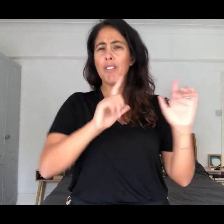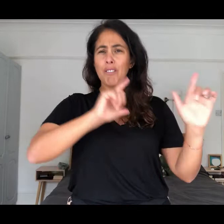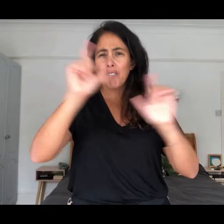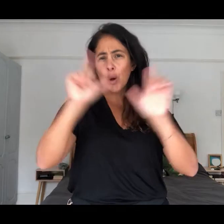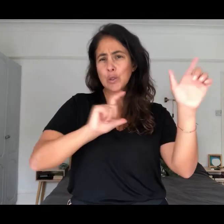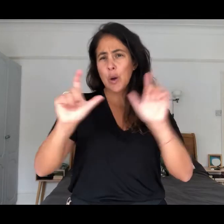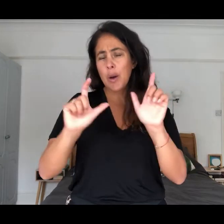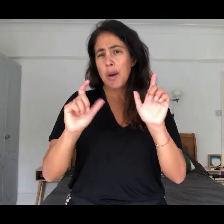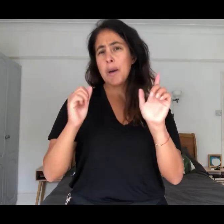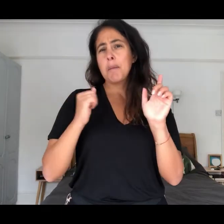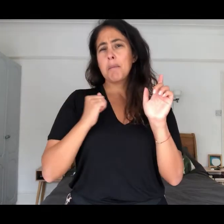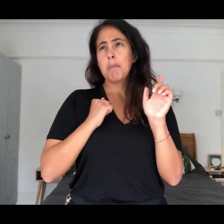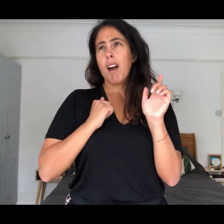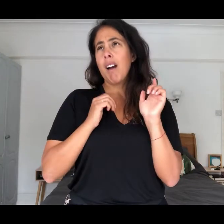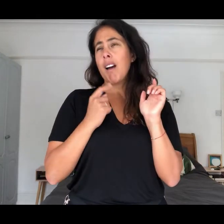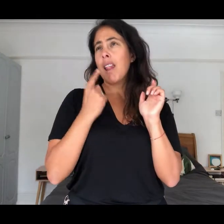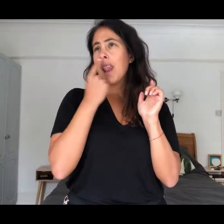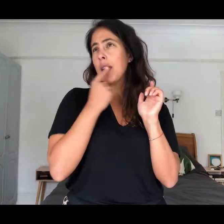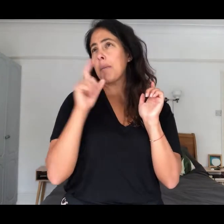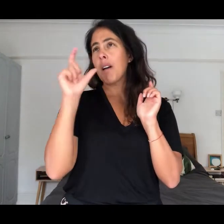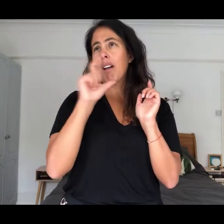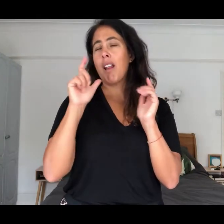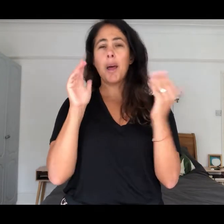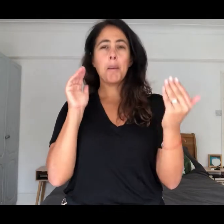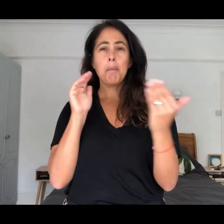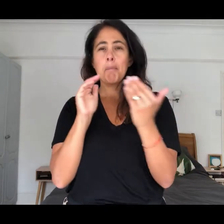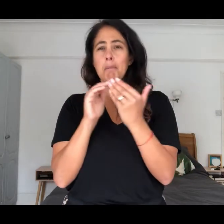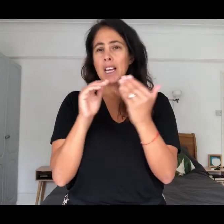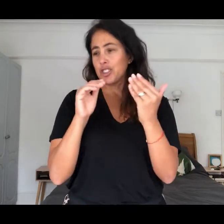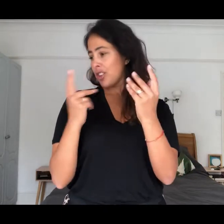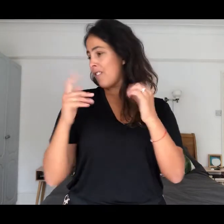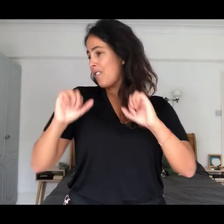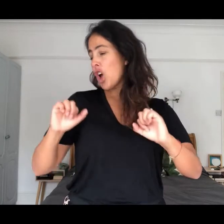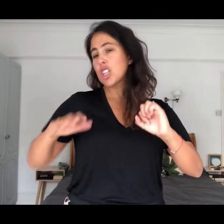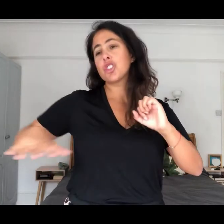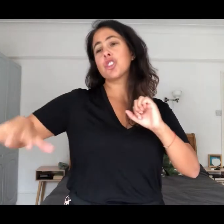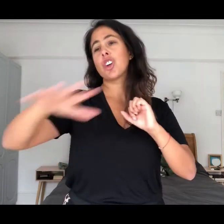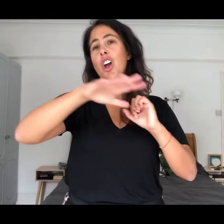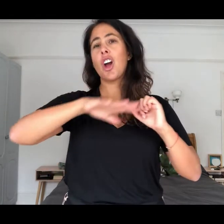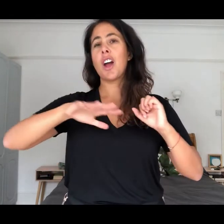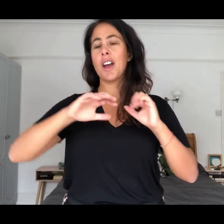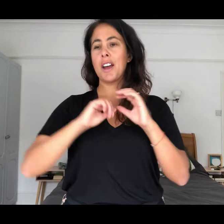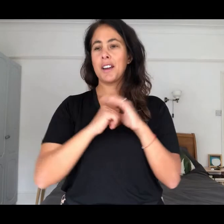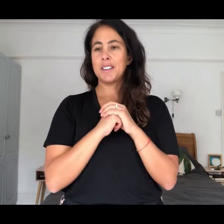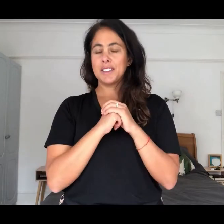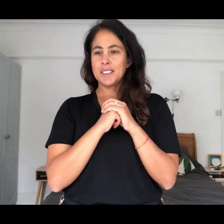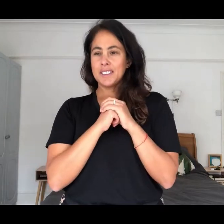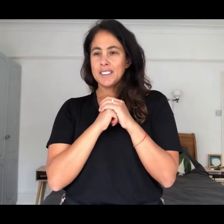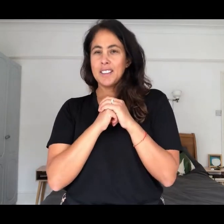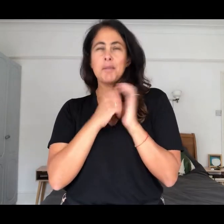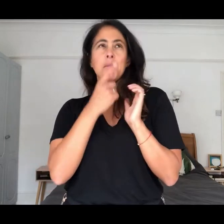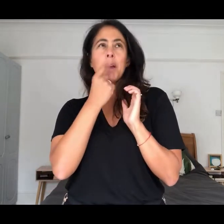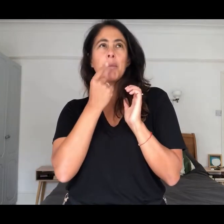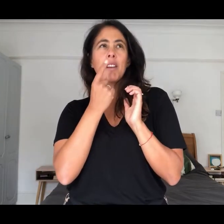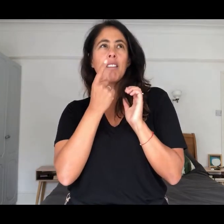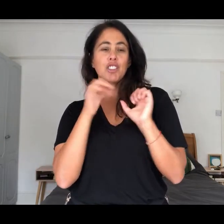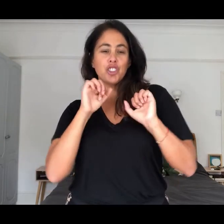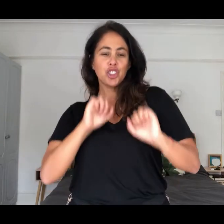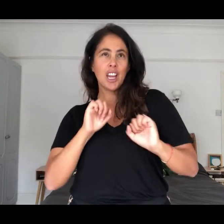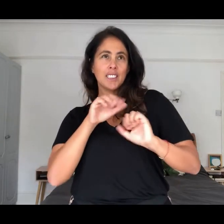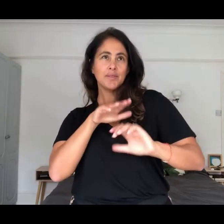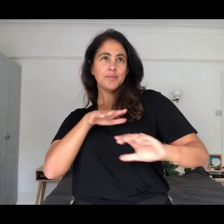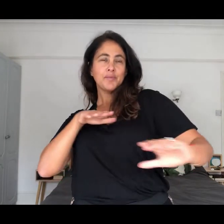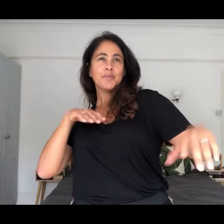lip colour matched with soft furnishing accents. Maybe a chaise longue. And I